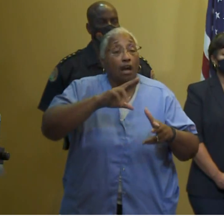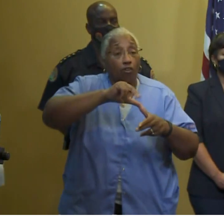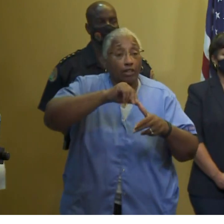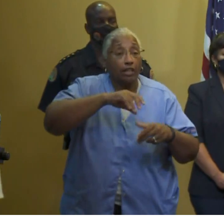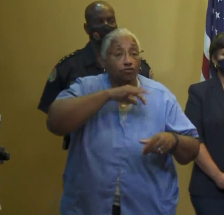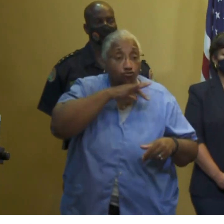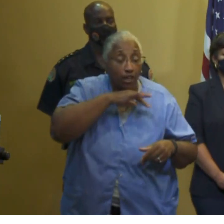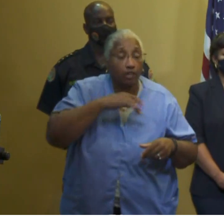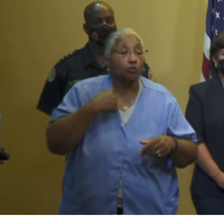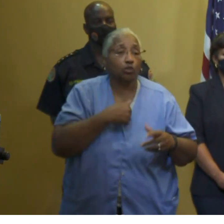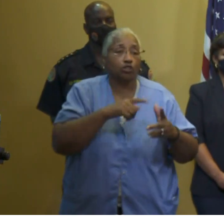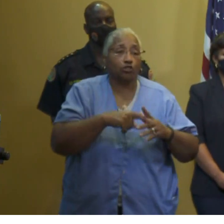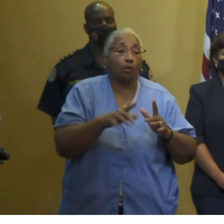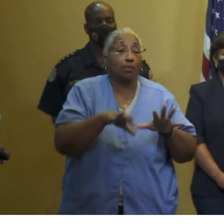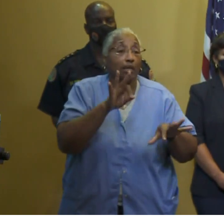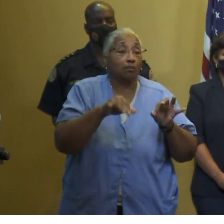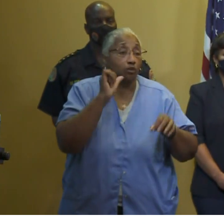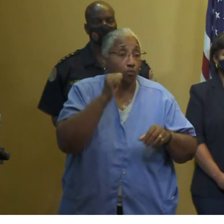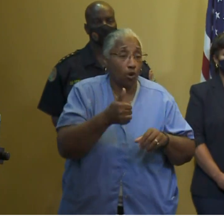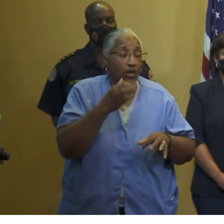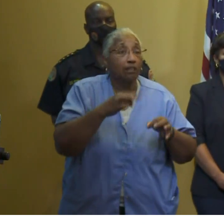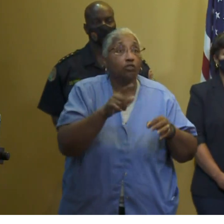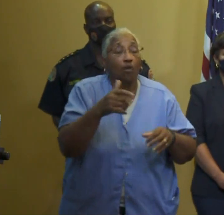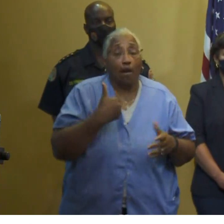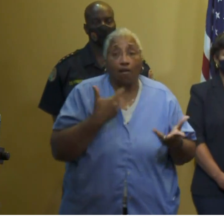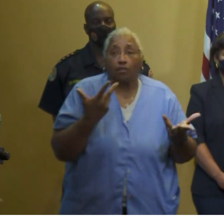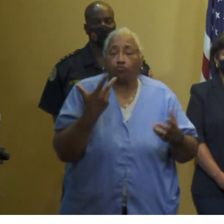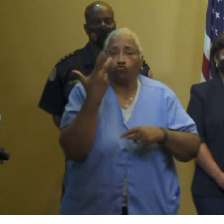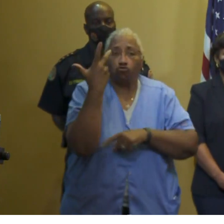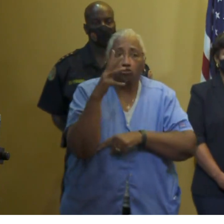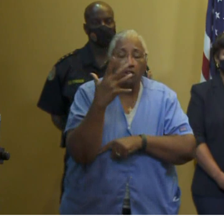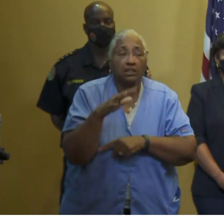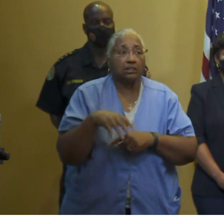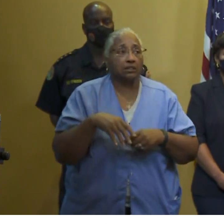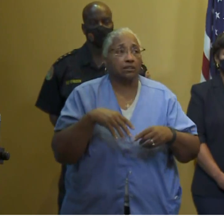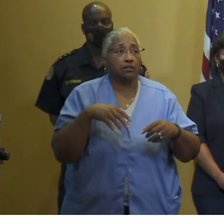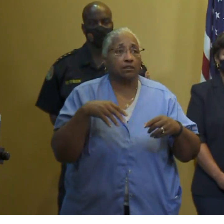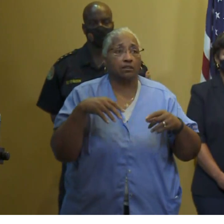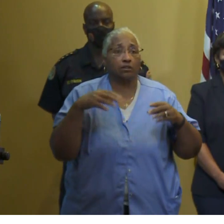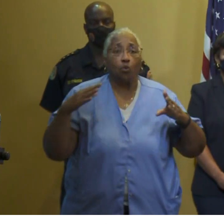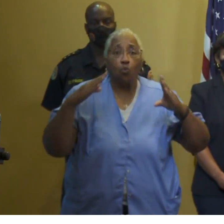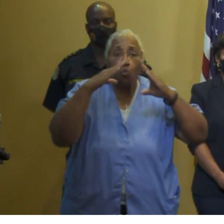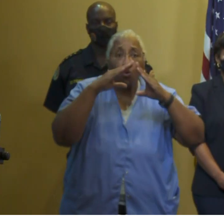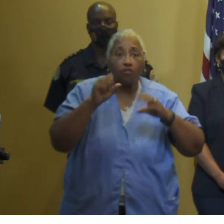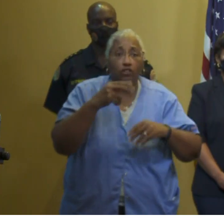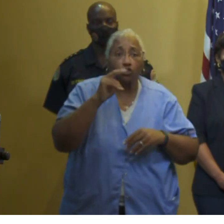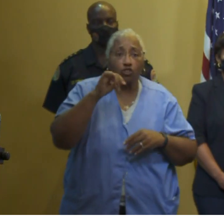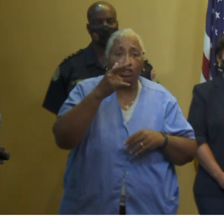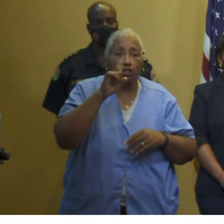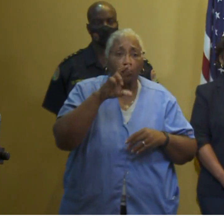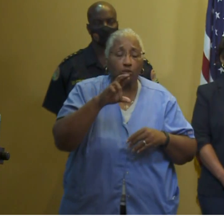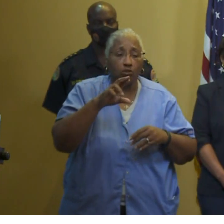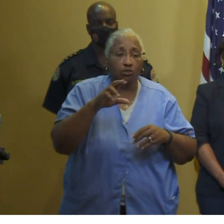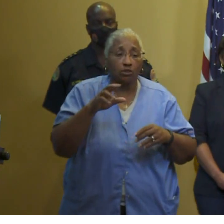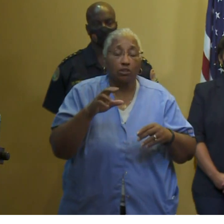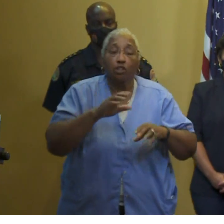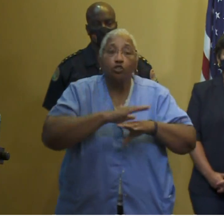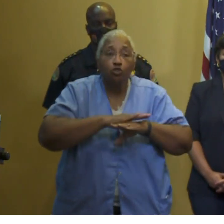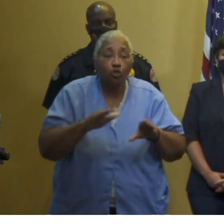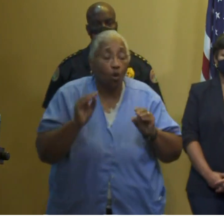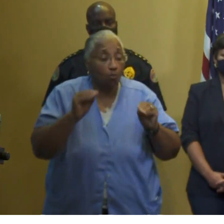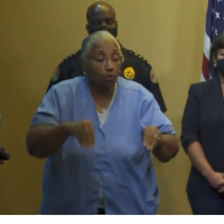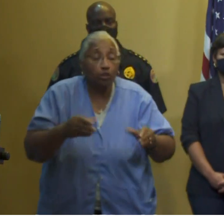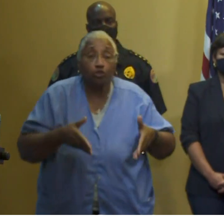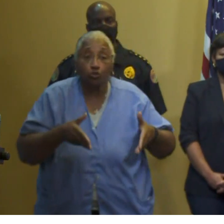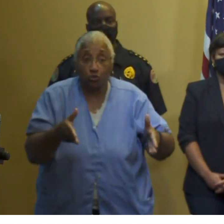tomorrow. If you have debris, whether it's trees, shingles, whatever, pile it on your curb. Don't put it in the street.